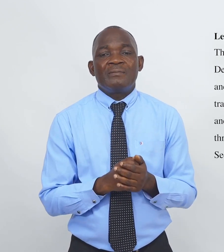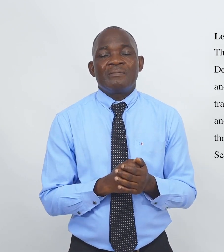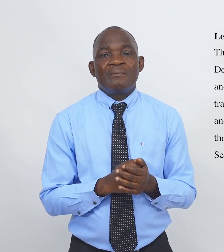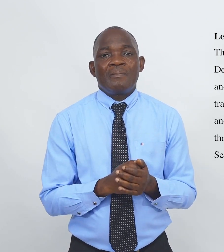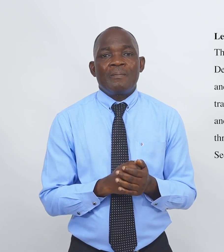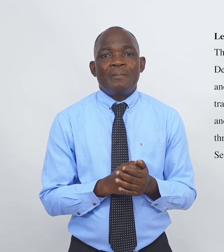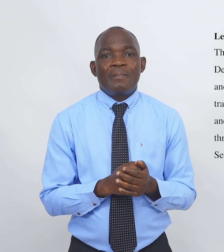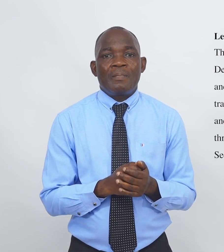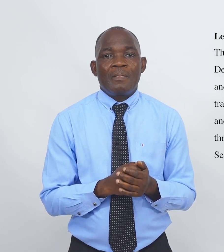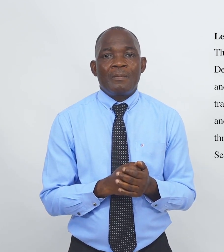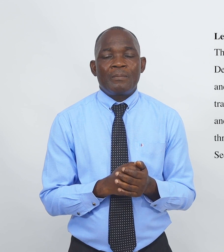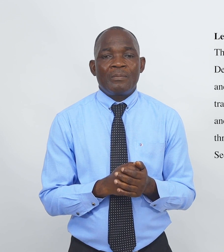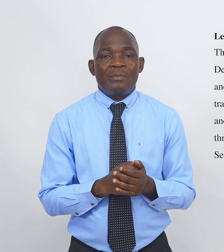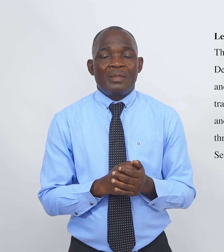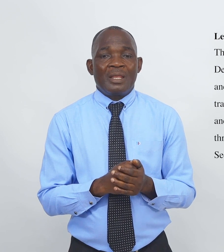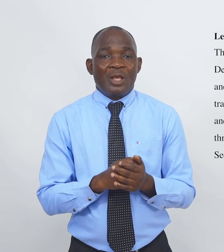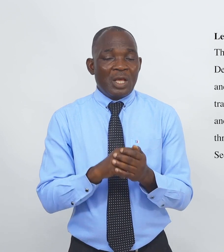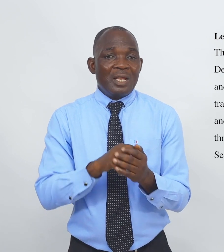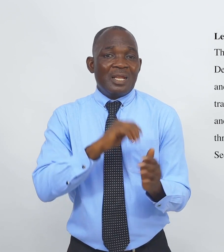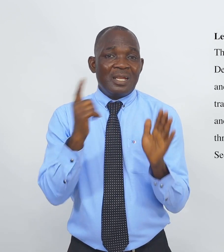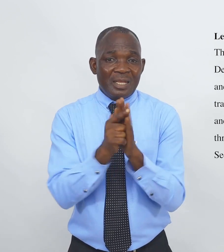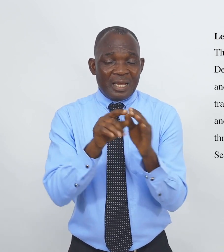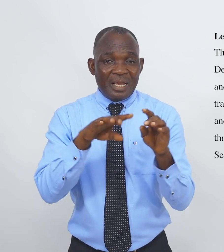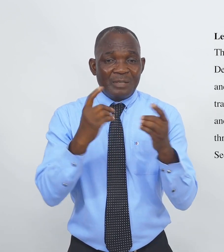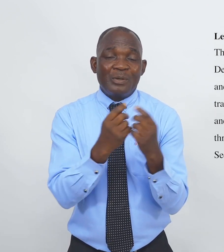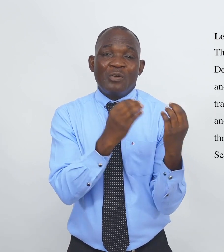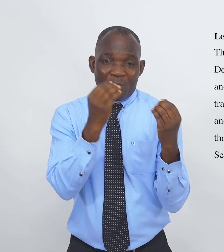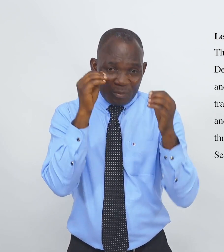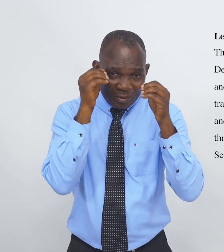activities. The main objective of the Legal and Enforcement Department